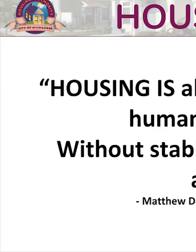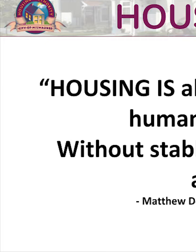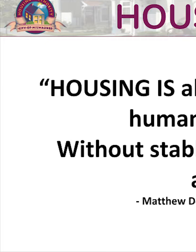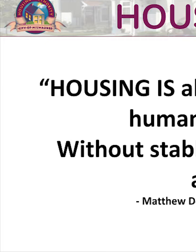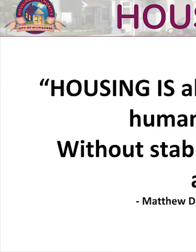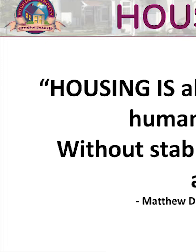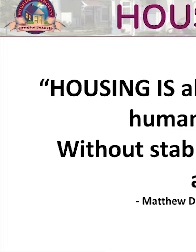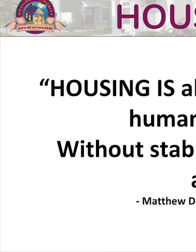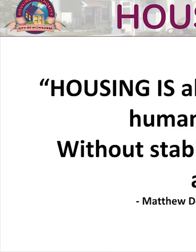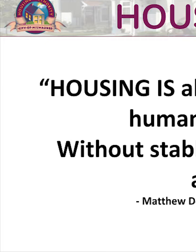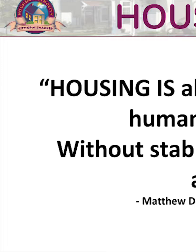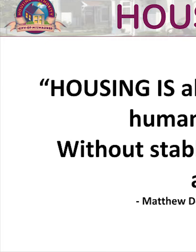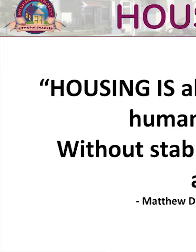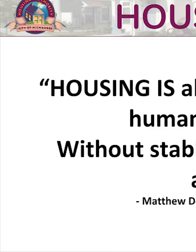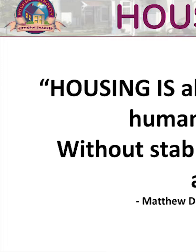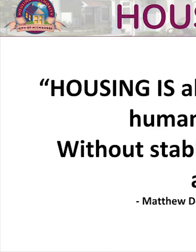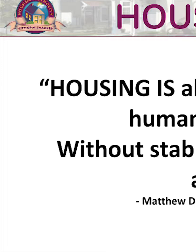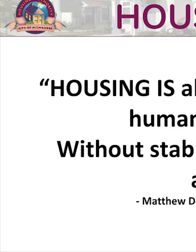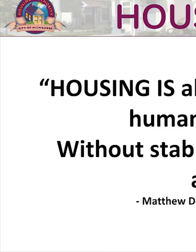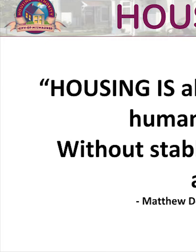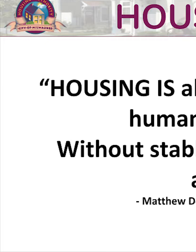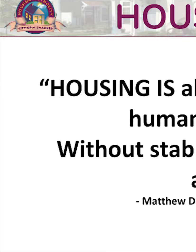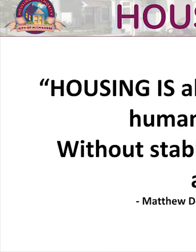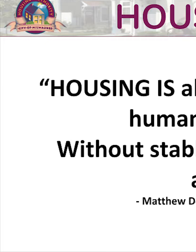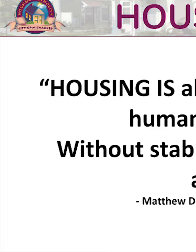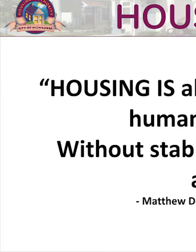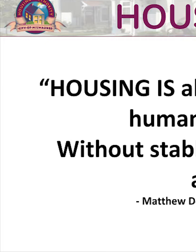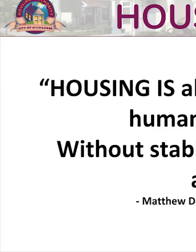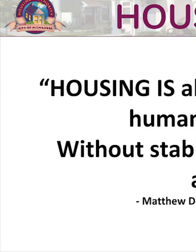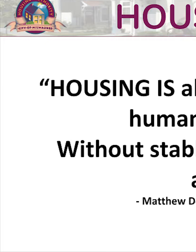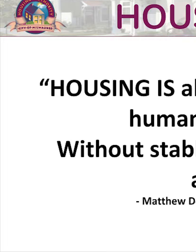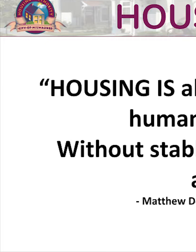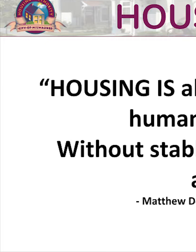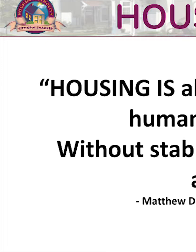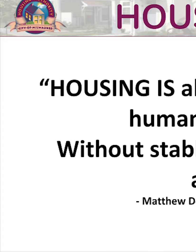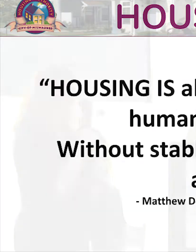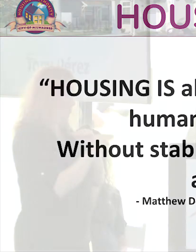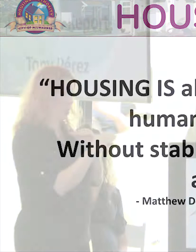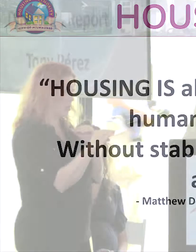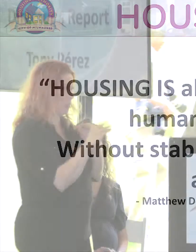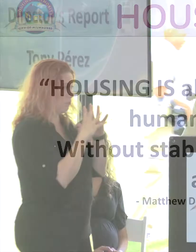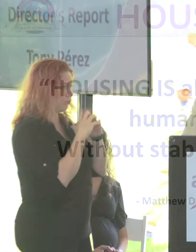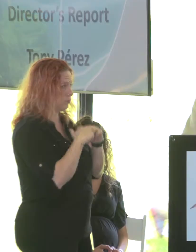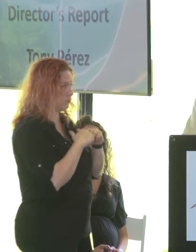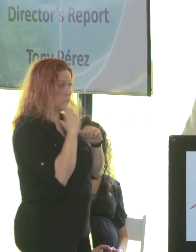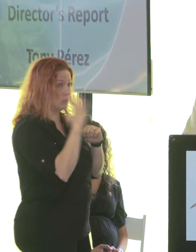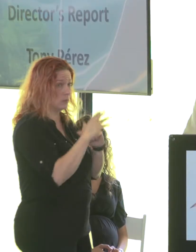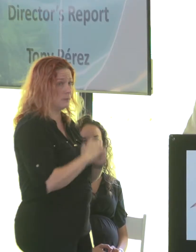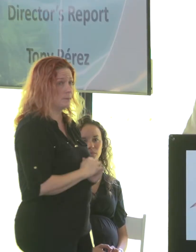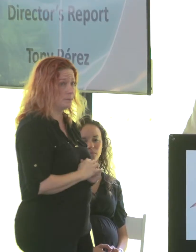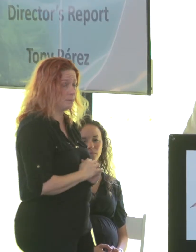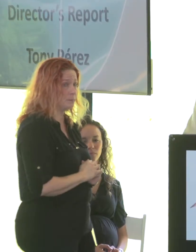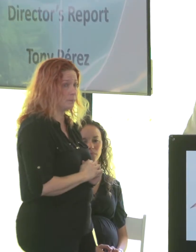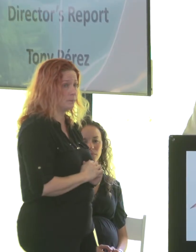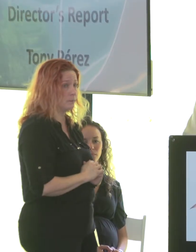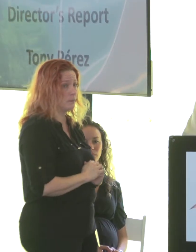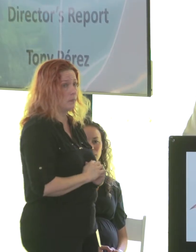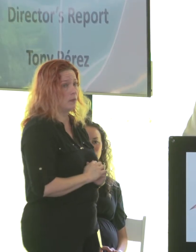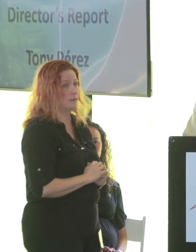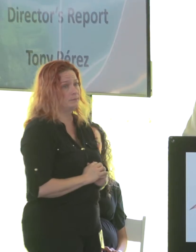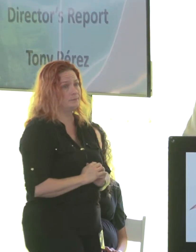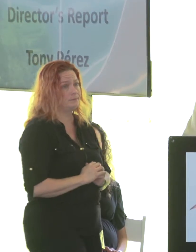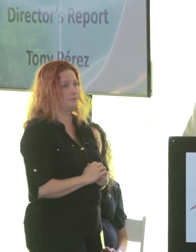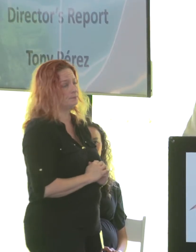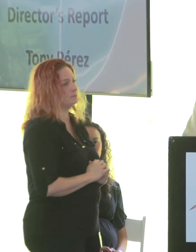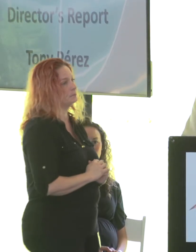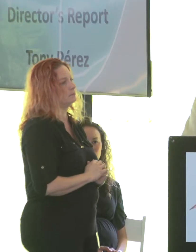absolutely essential to human flourishing. Without a stable shelter, it all falls apart. Many of us have been blessed